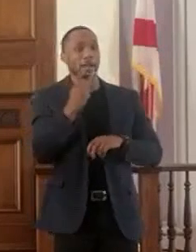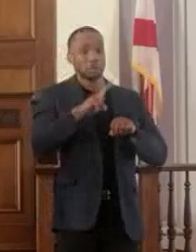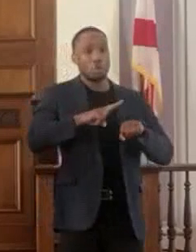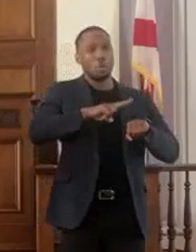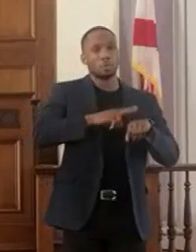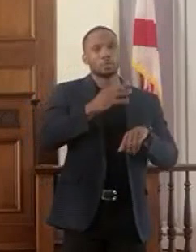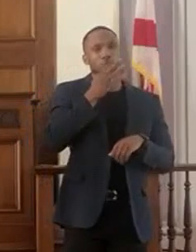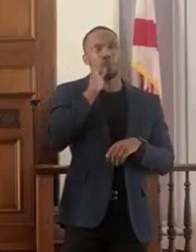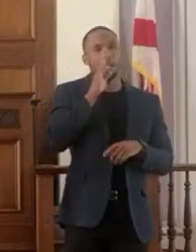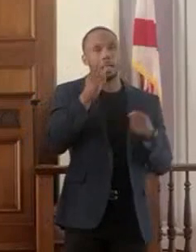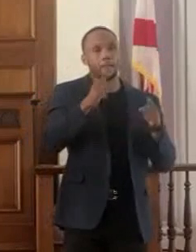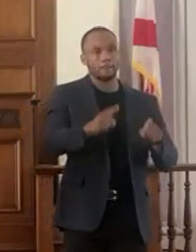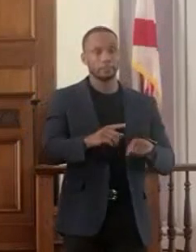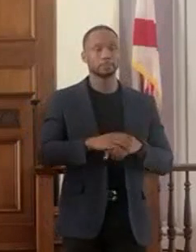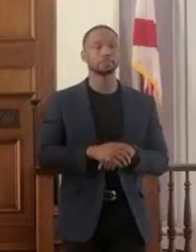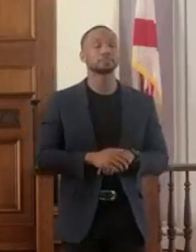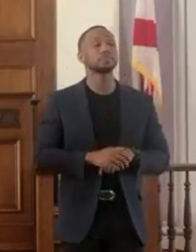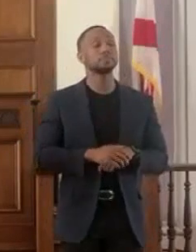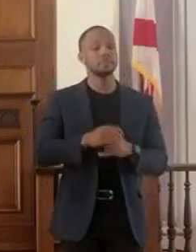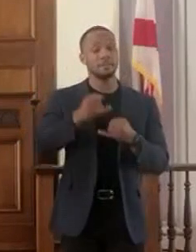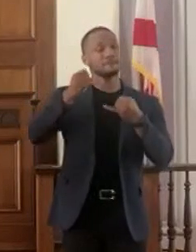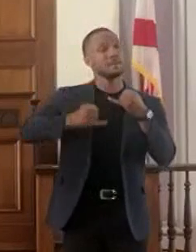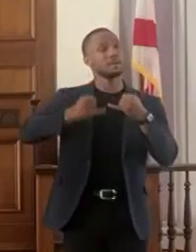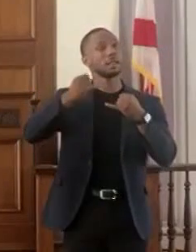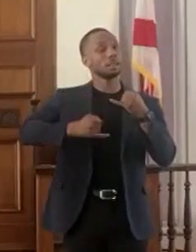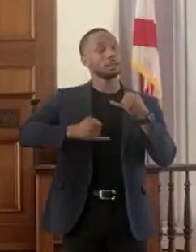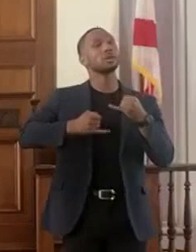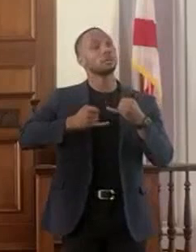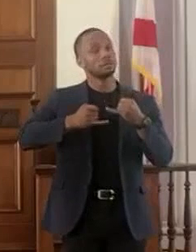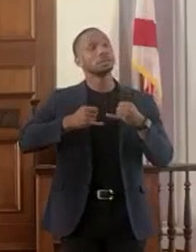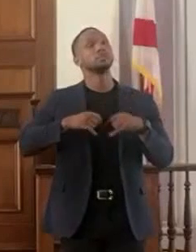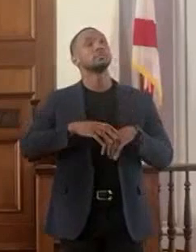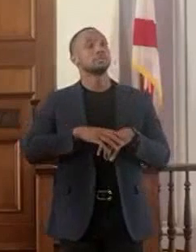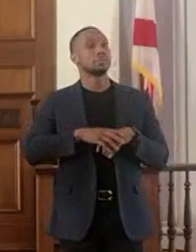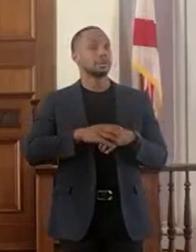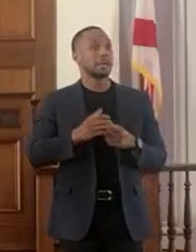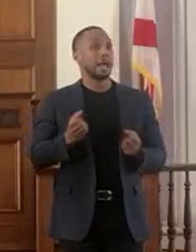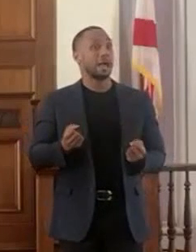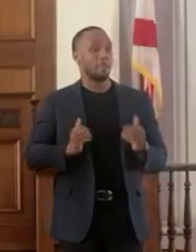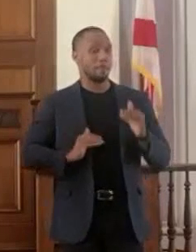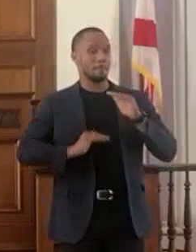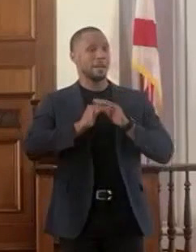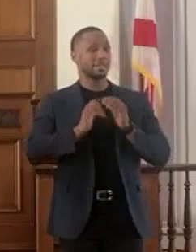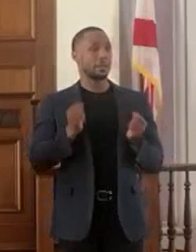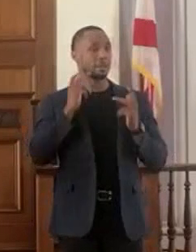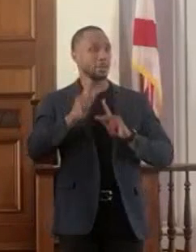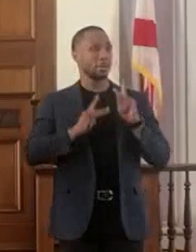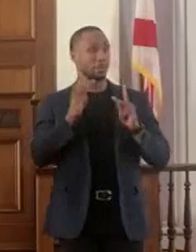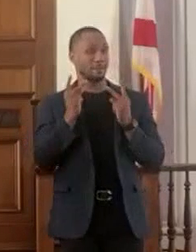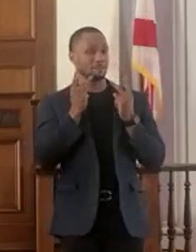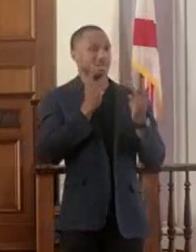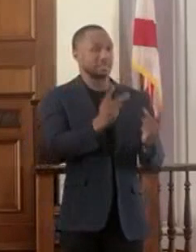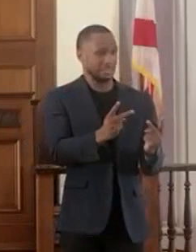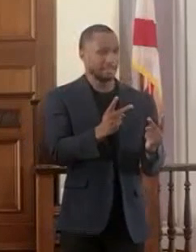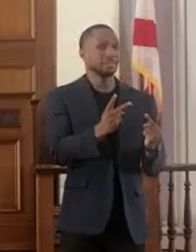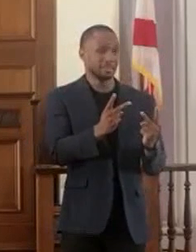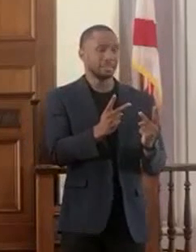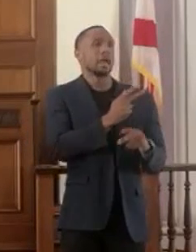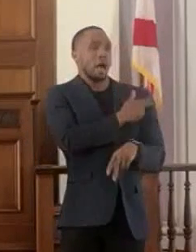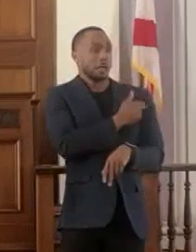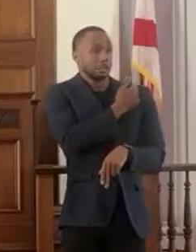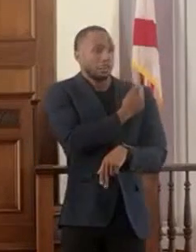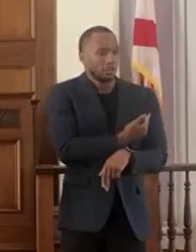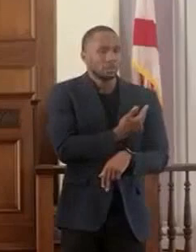be. And finally, we are raising the maximum number of visitors from 1 to 2 caregivers